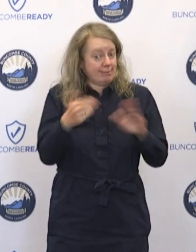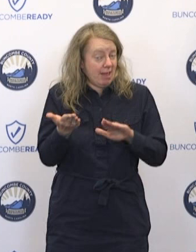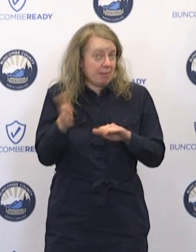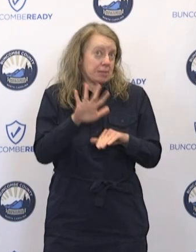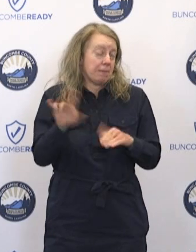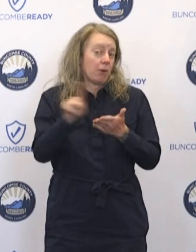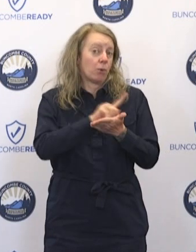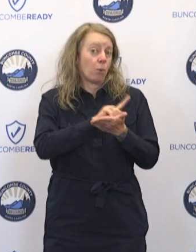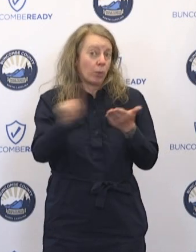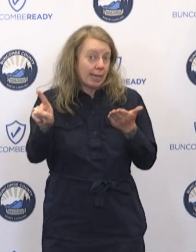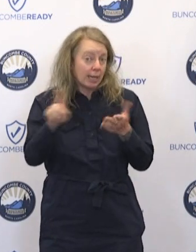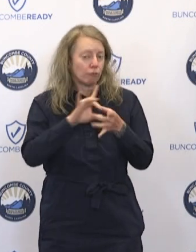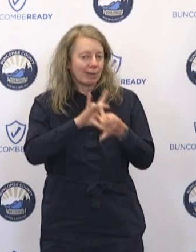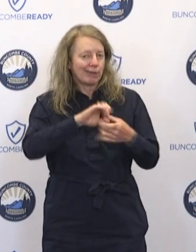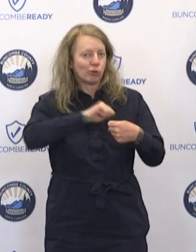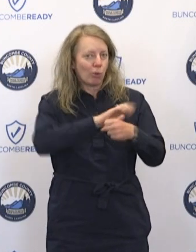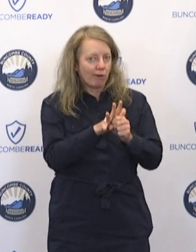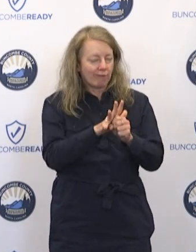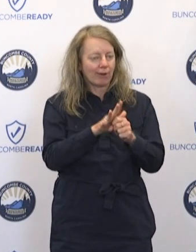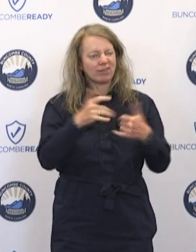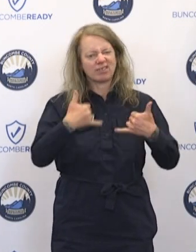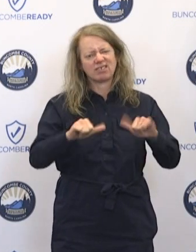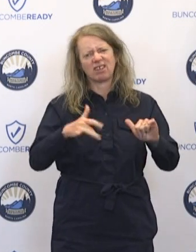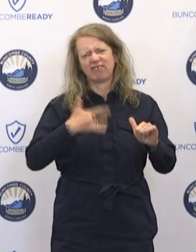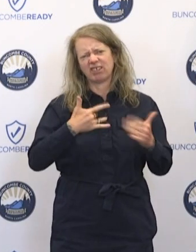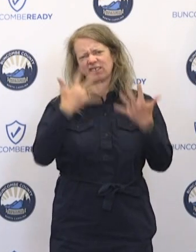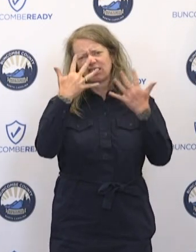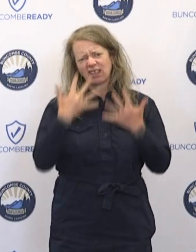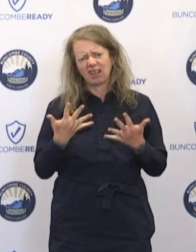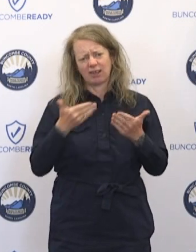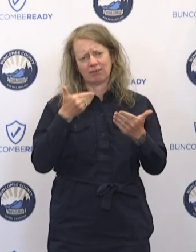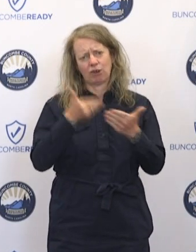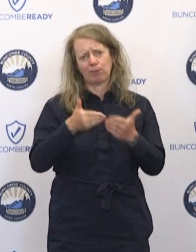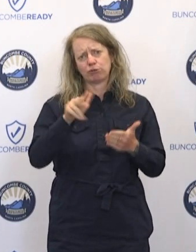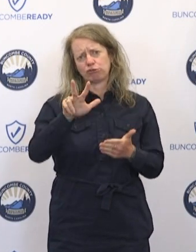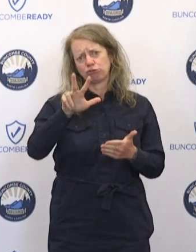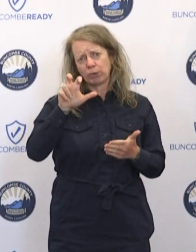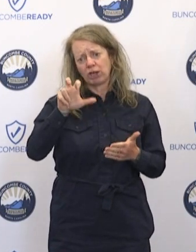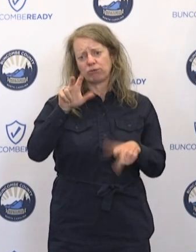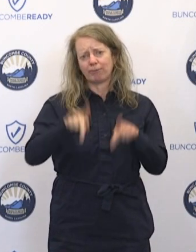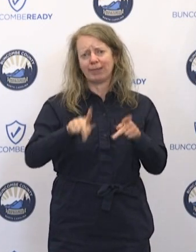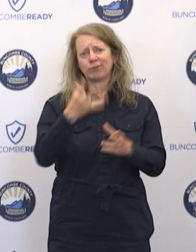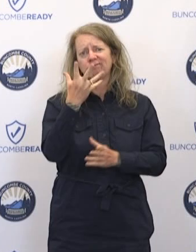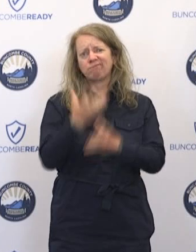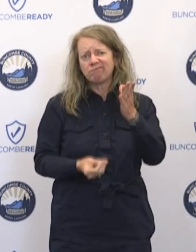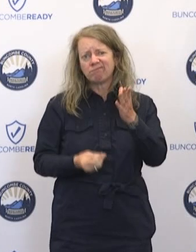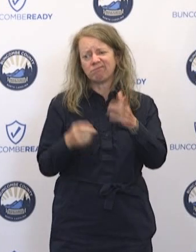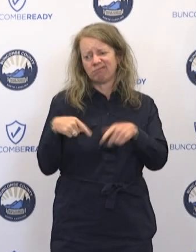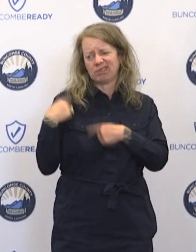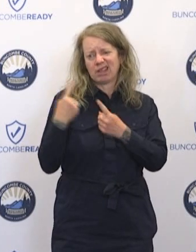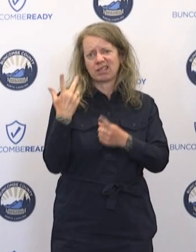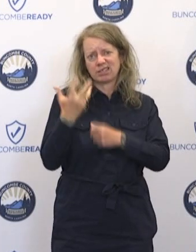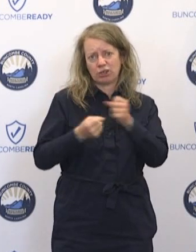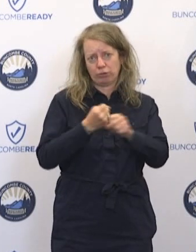about a week, it saddens me greatly that we've experienced almost 300 deaths in the last year due to the pandemic.